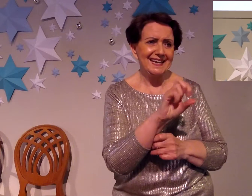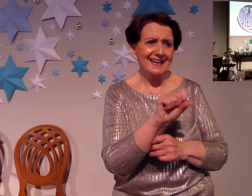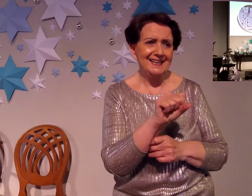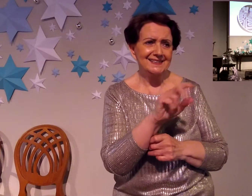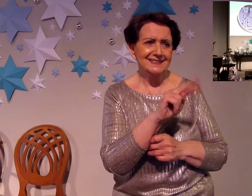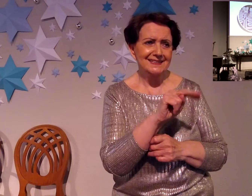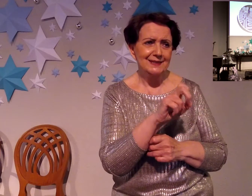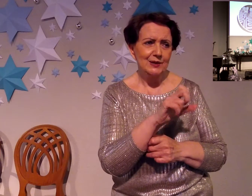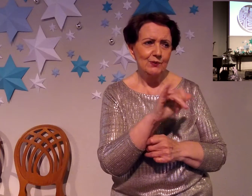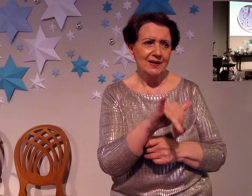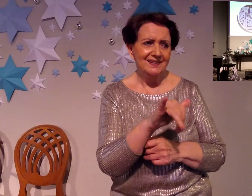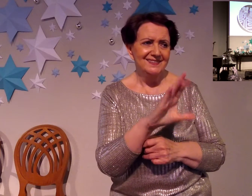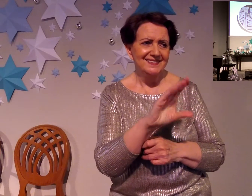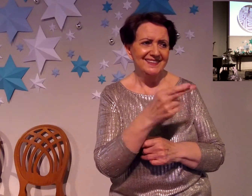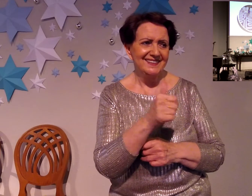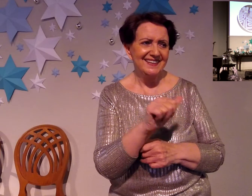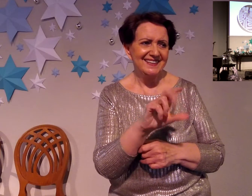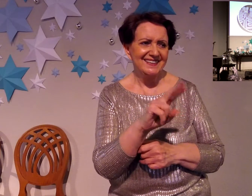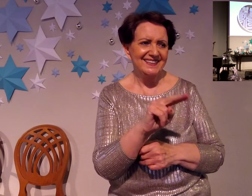excited.